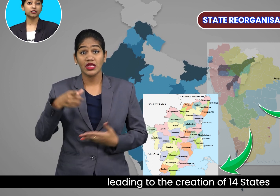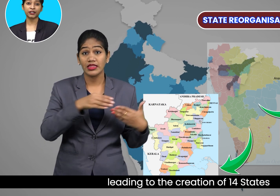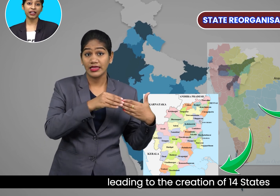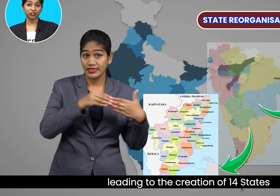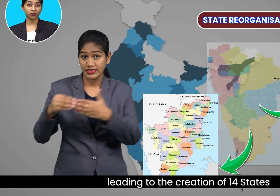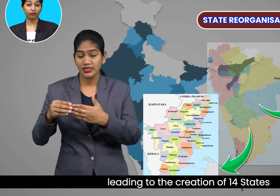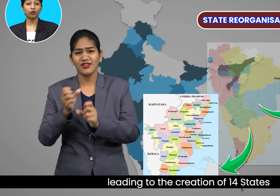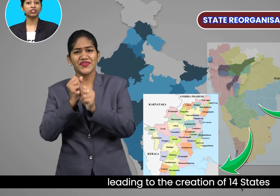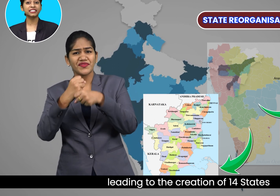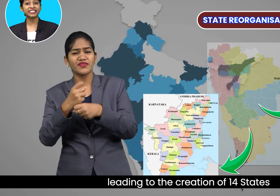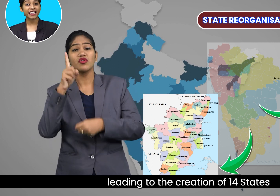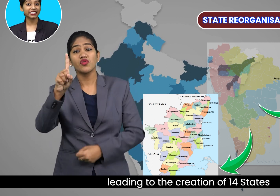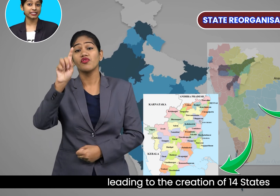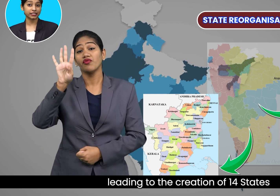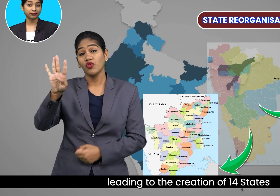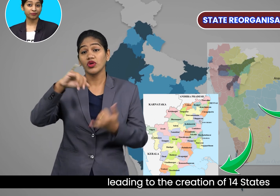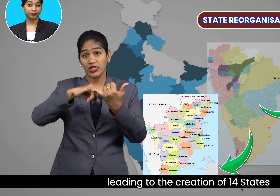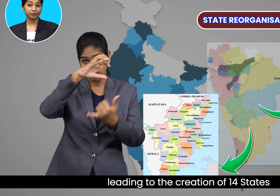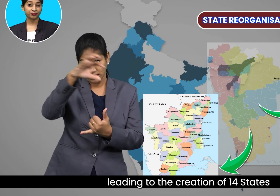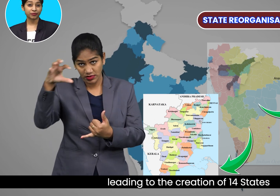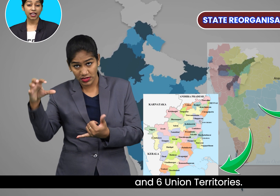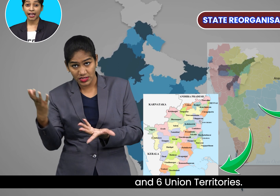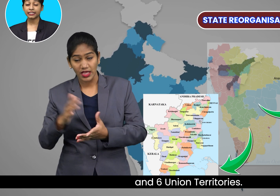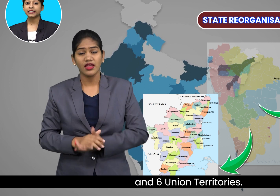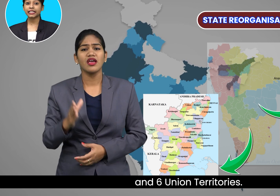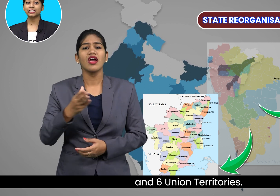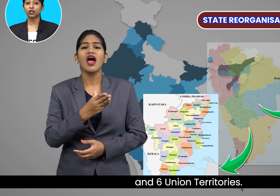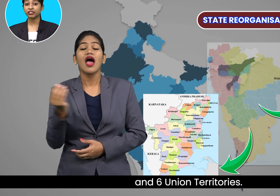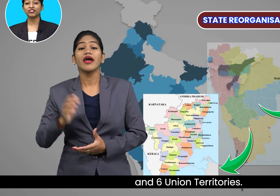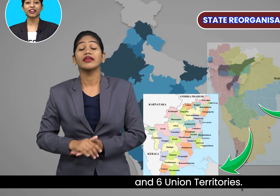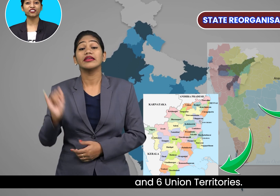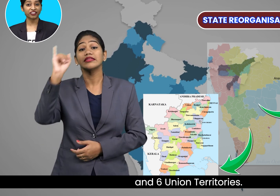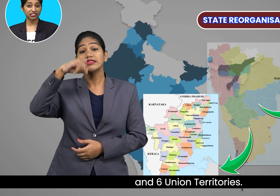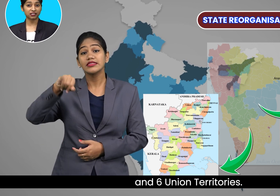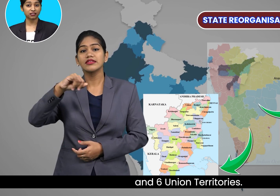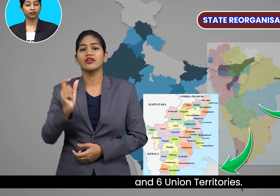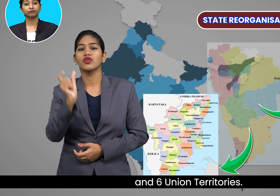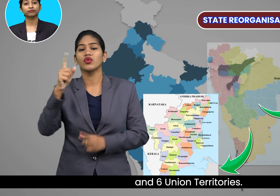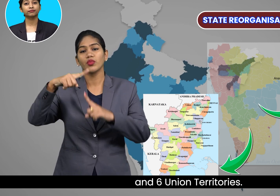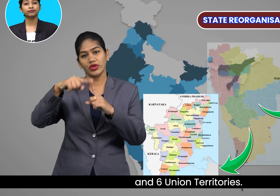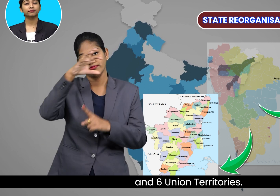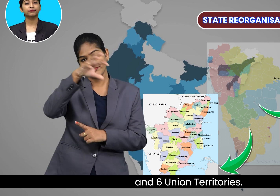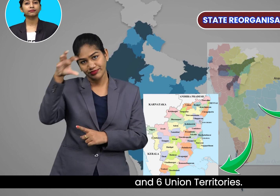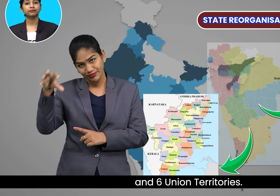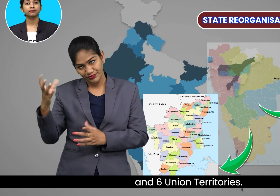leading to the creation of 14 states and 6 union territories.